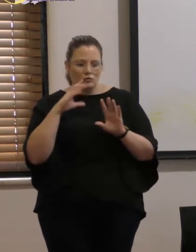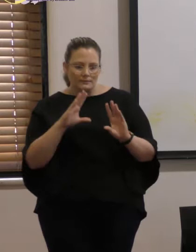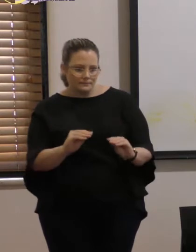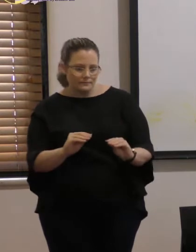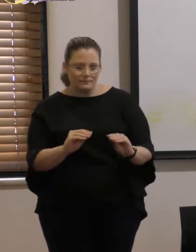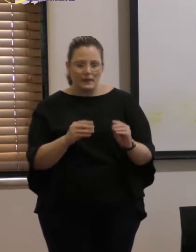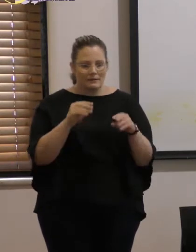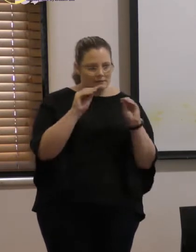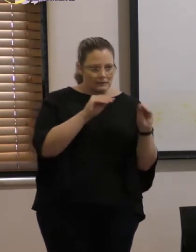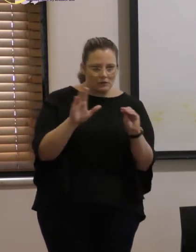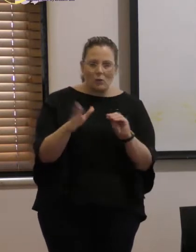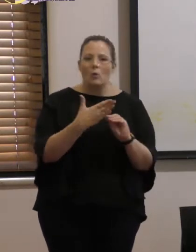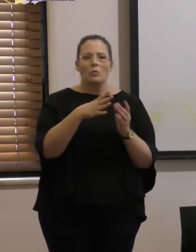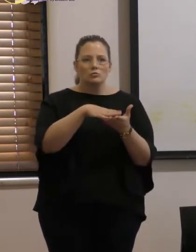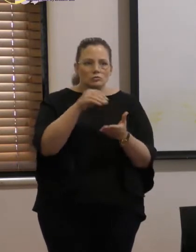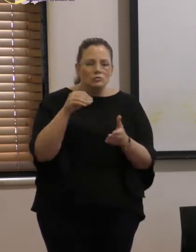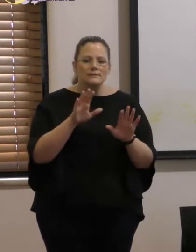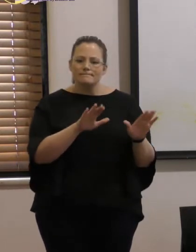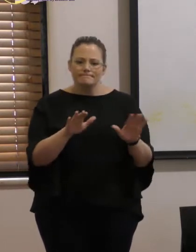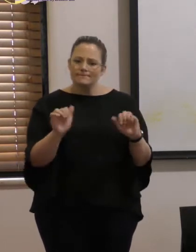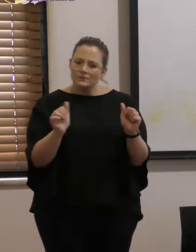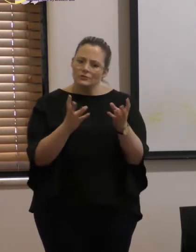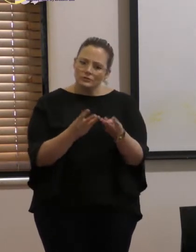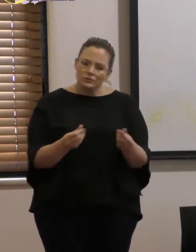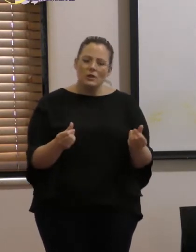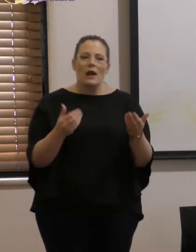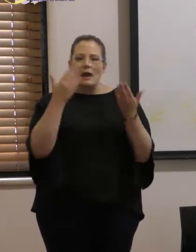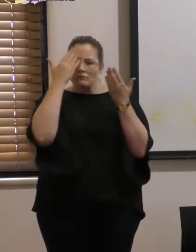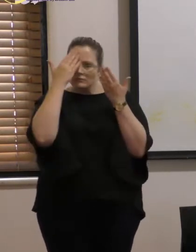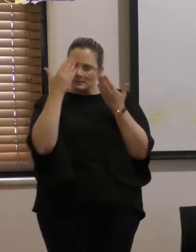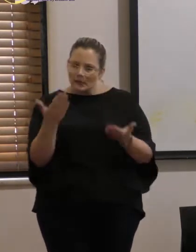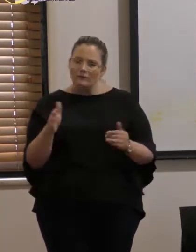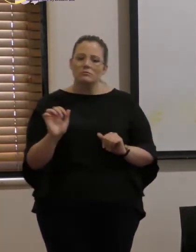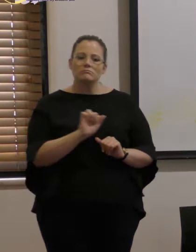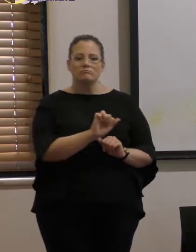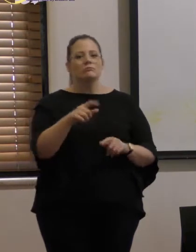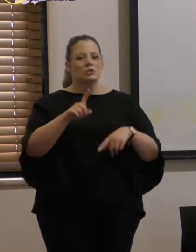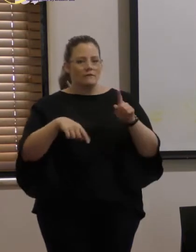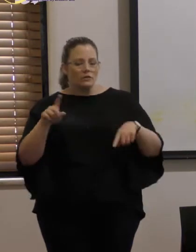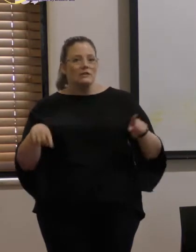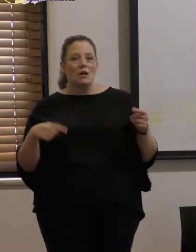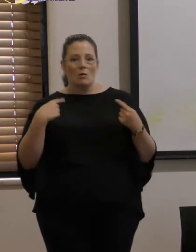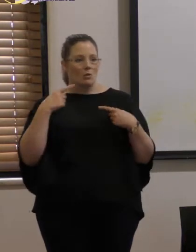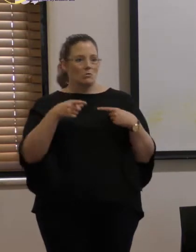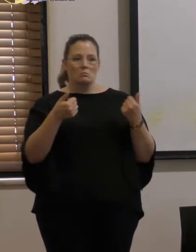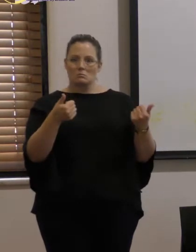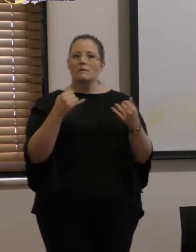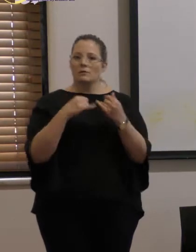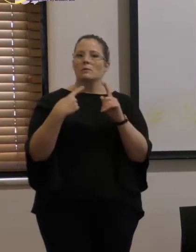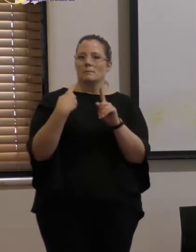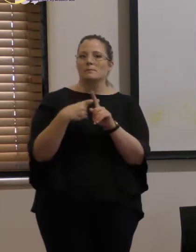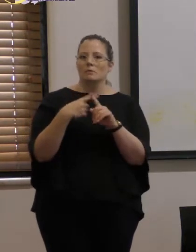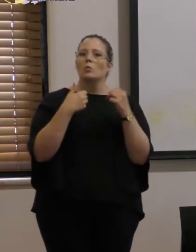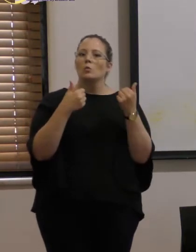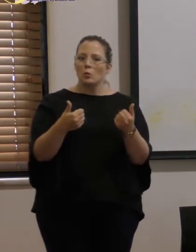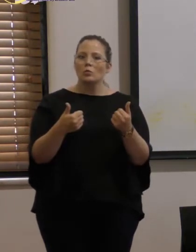all students involved and were respectful of diversity, etc., we saw really good results, you know.